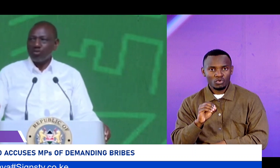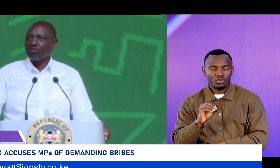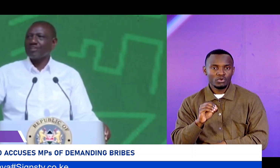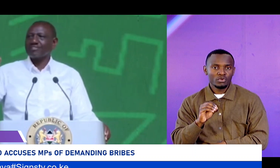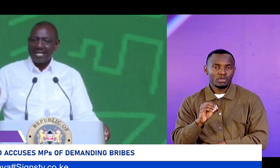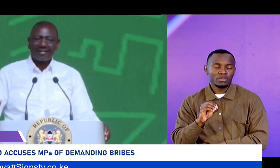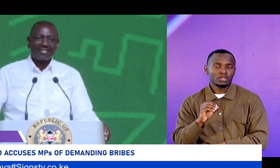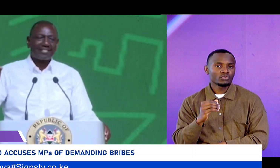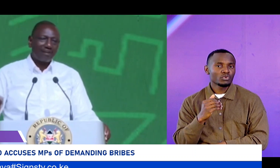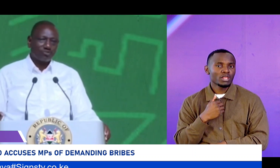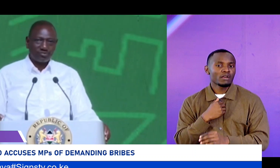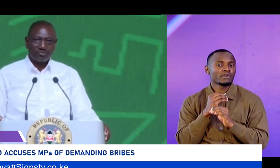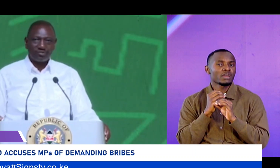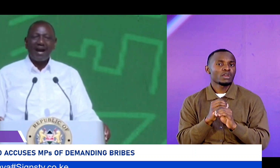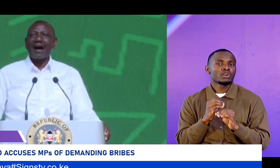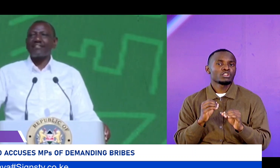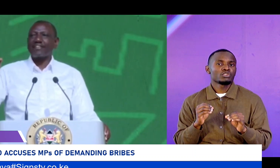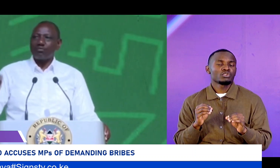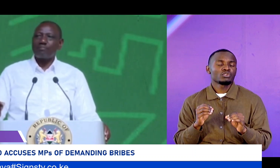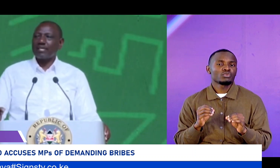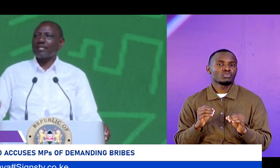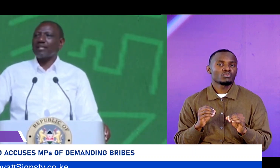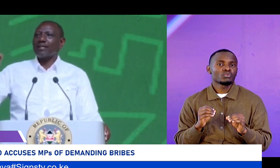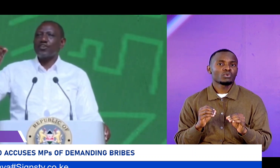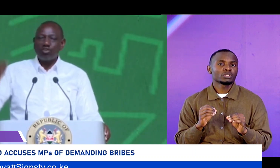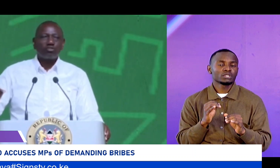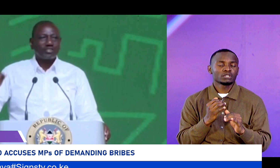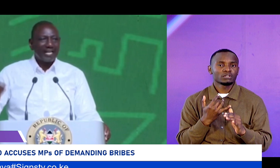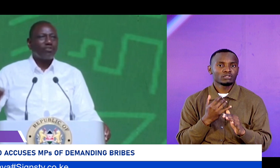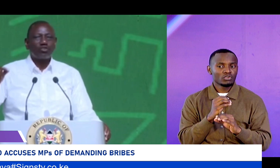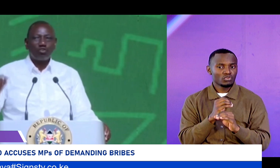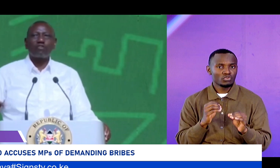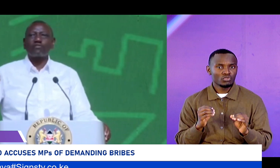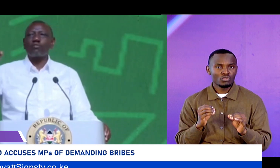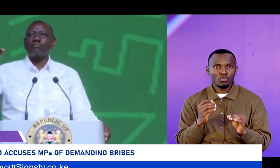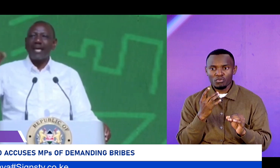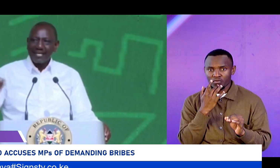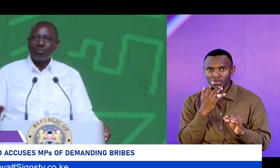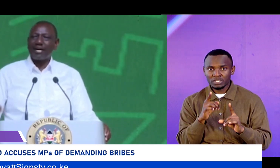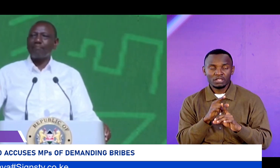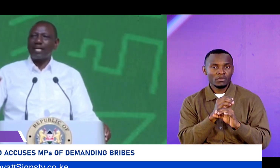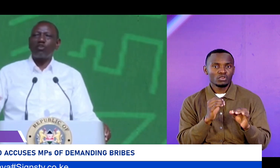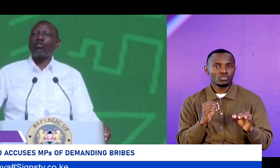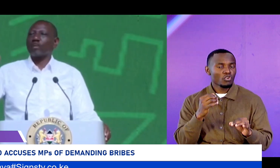no sacred cows and there will be no telephone call from anywhere below or